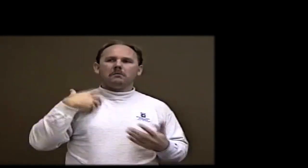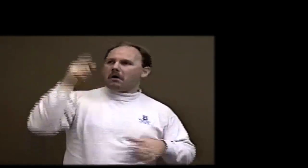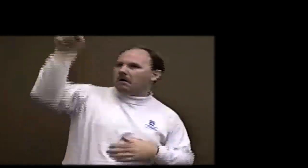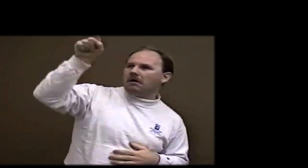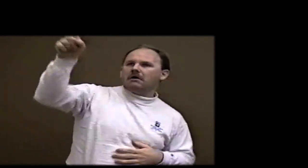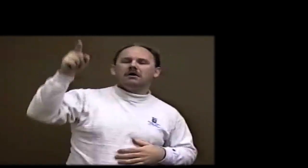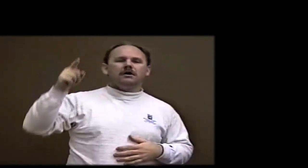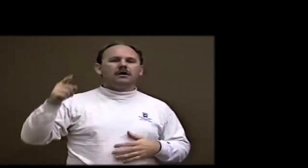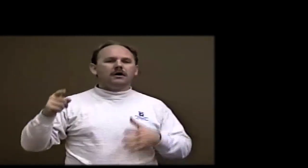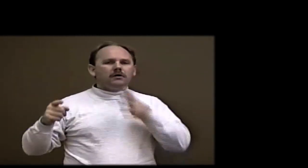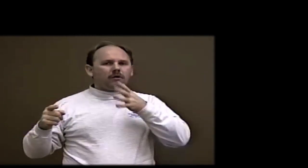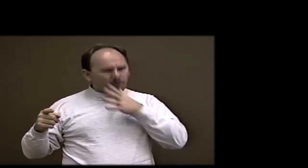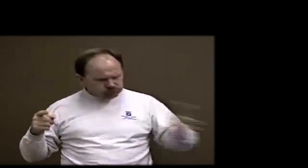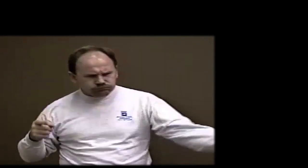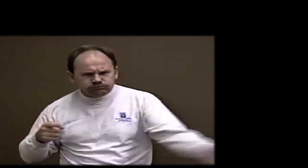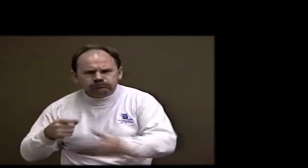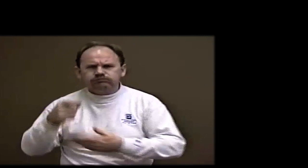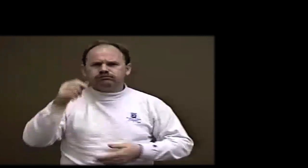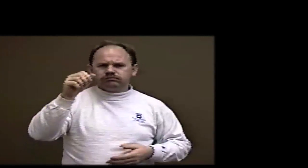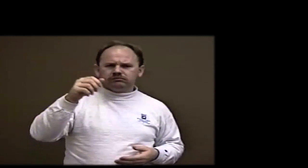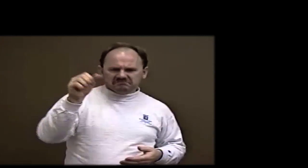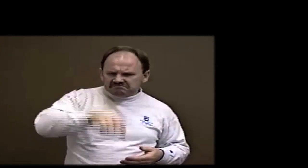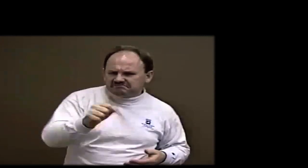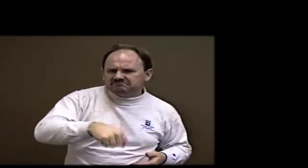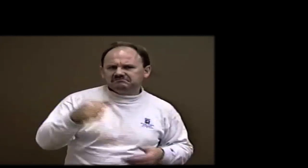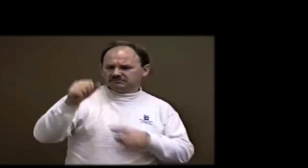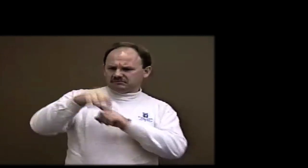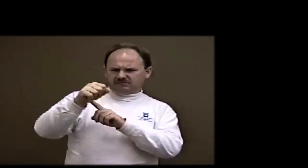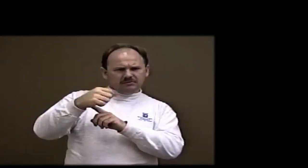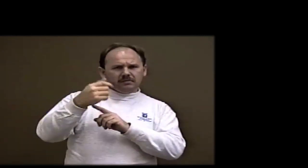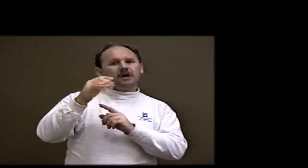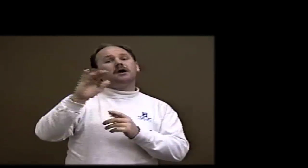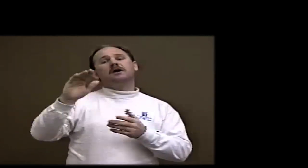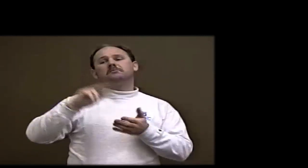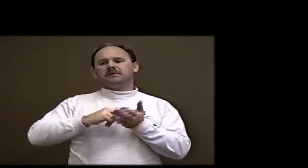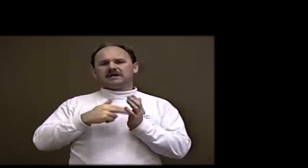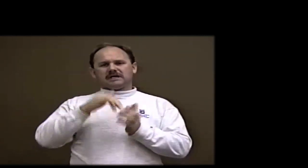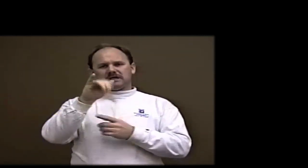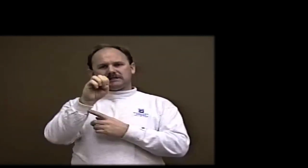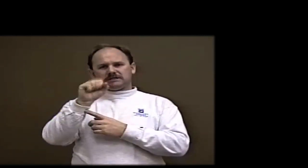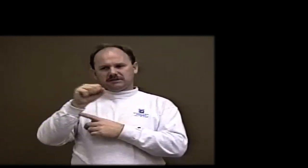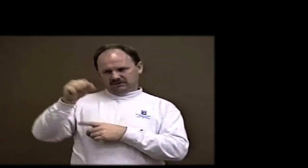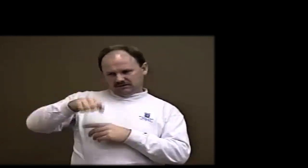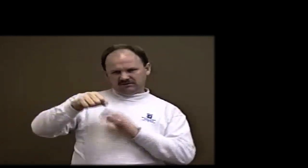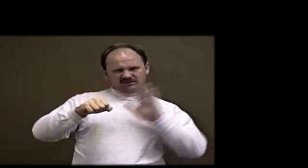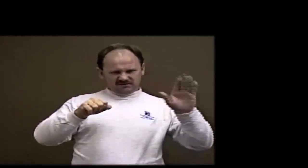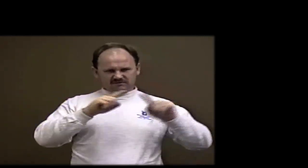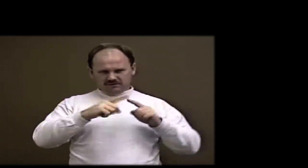meant, but I eventually associated the sign she used to the meaning yes.